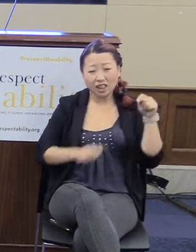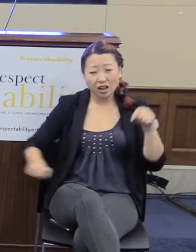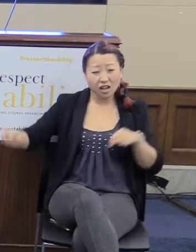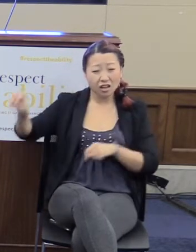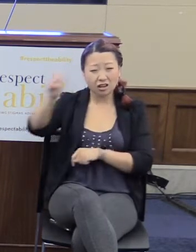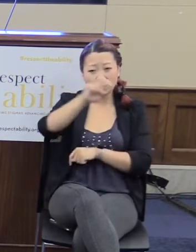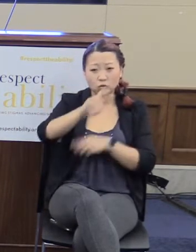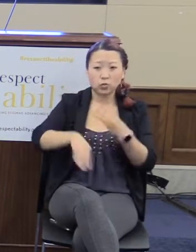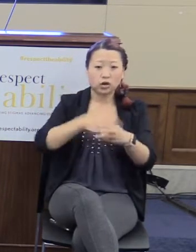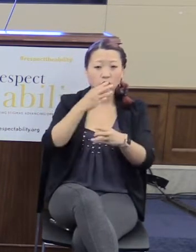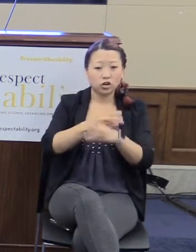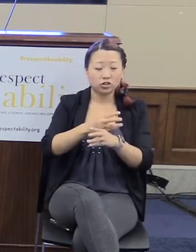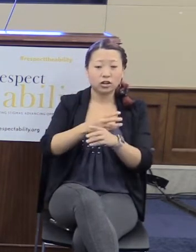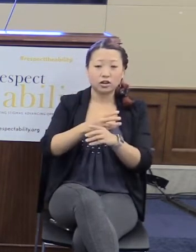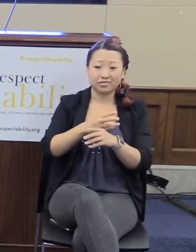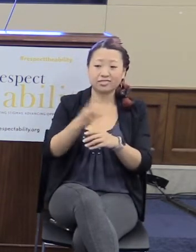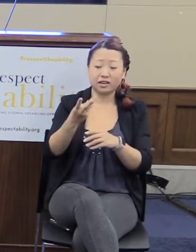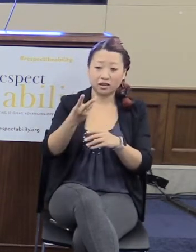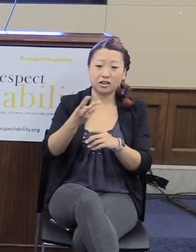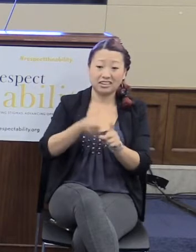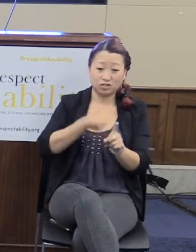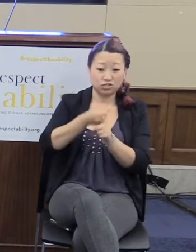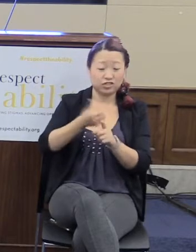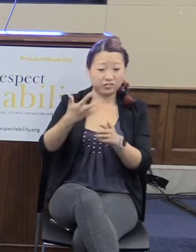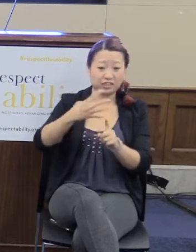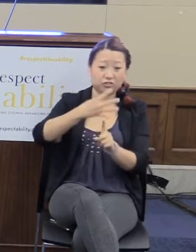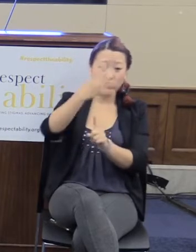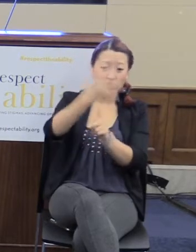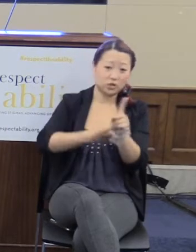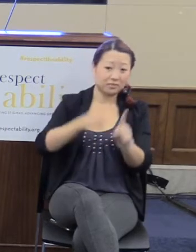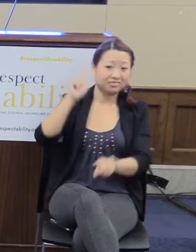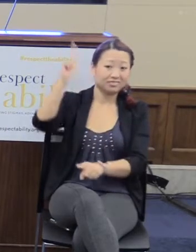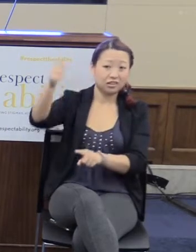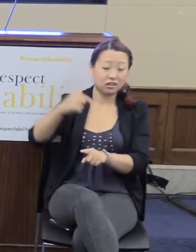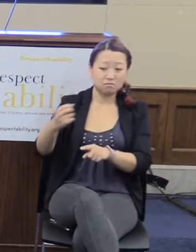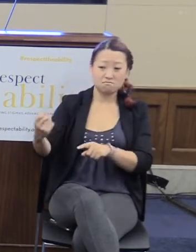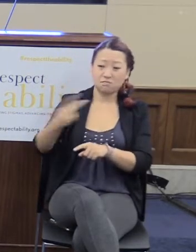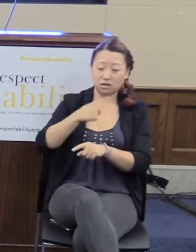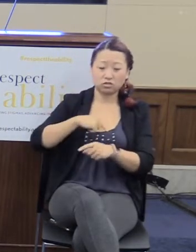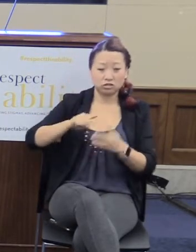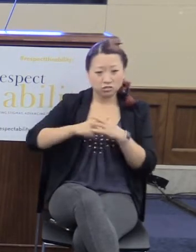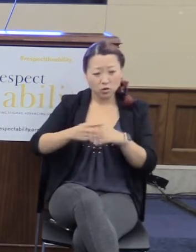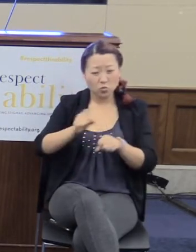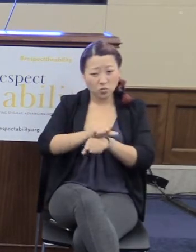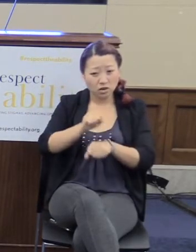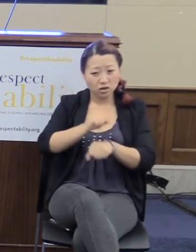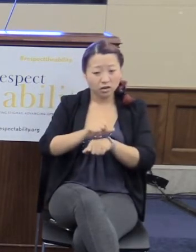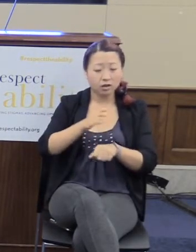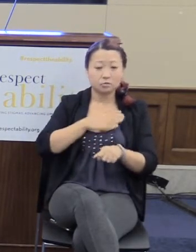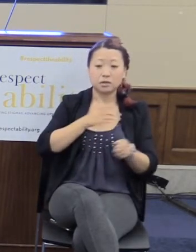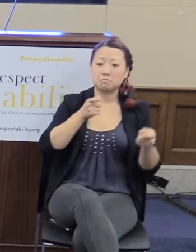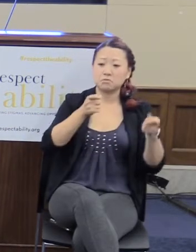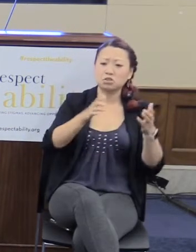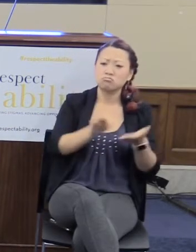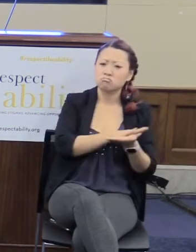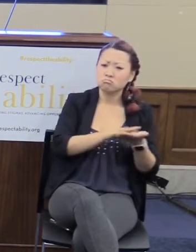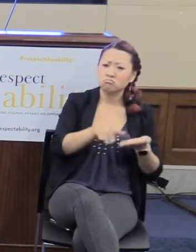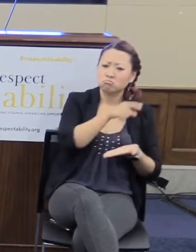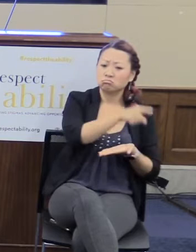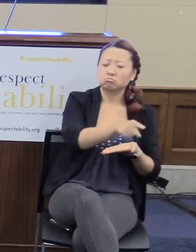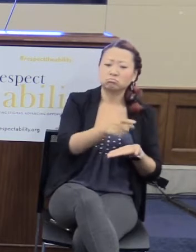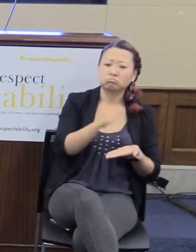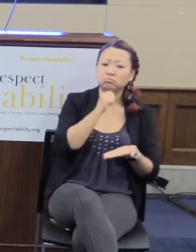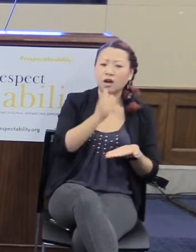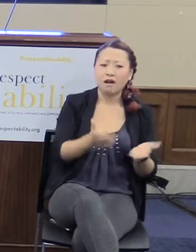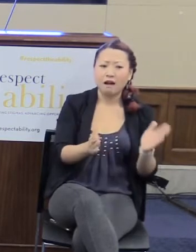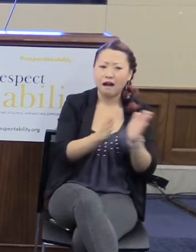injury, 4 months after my injury, I started working. And, my manager was super nice, and he wasn't